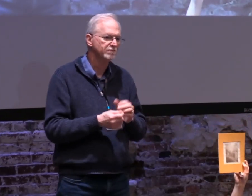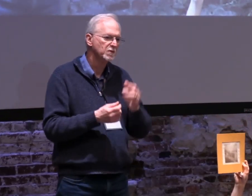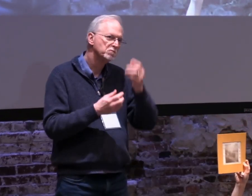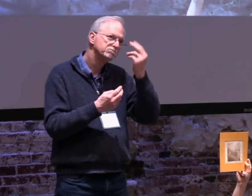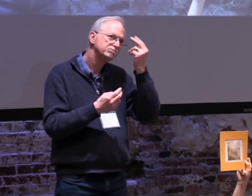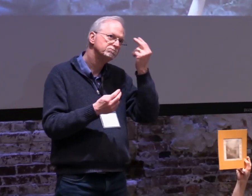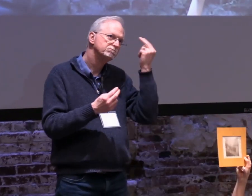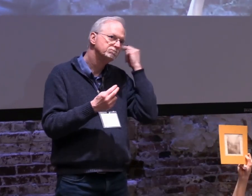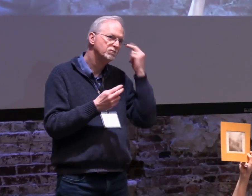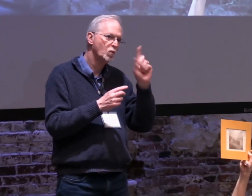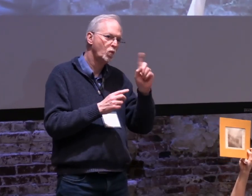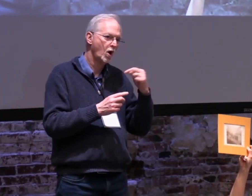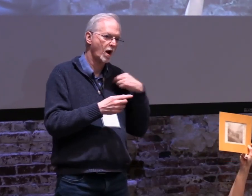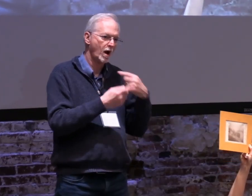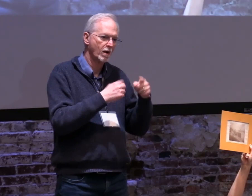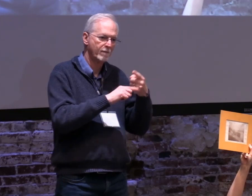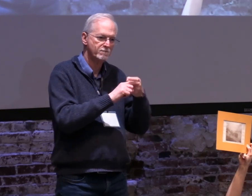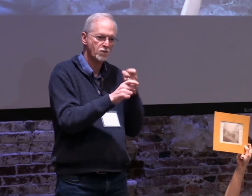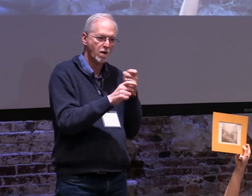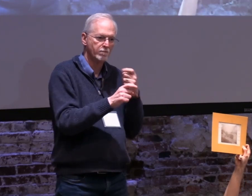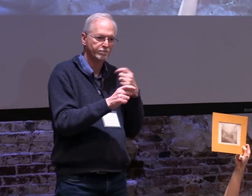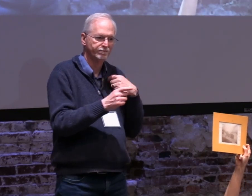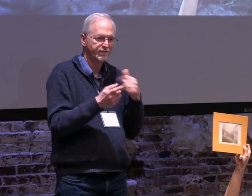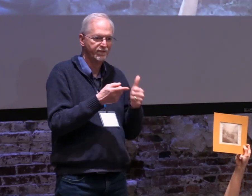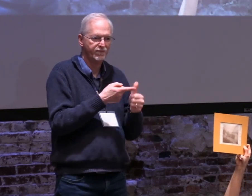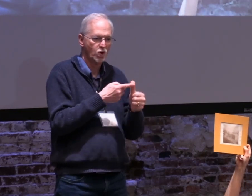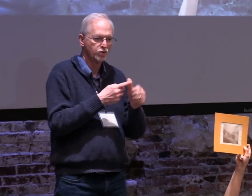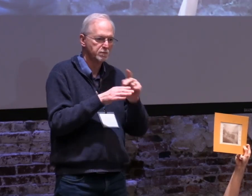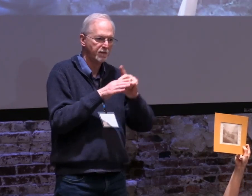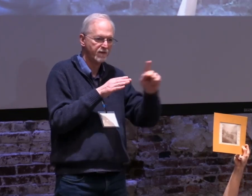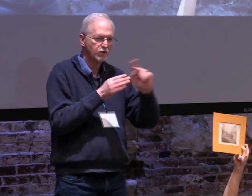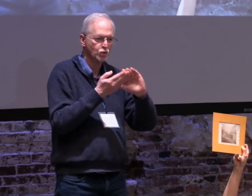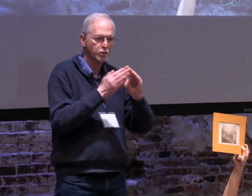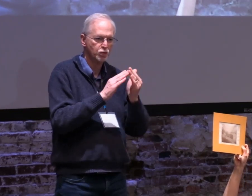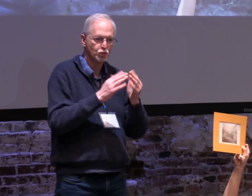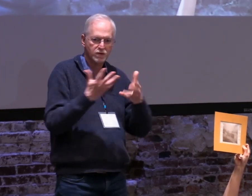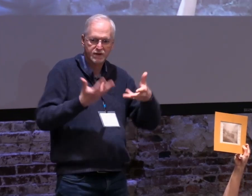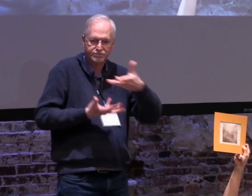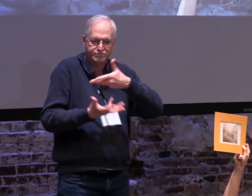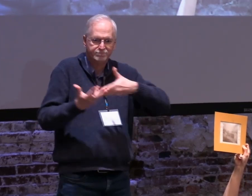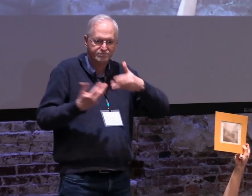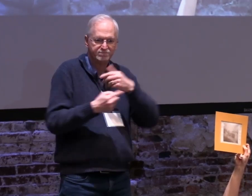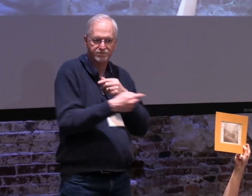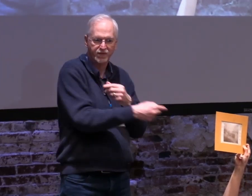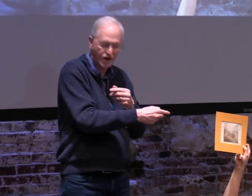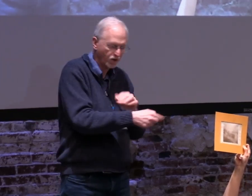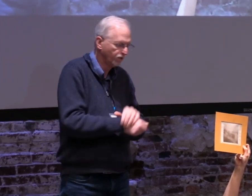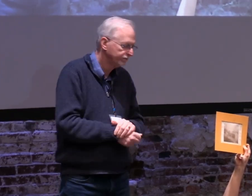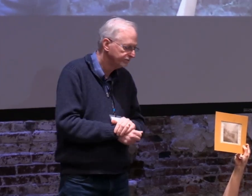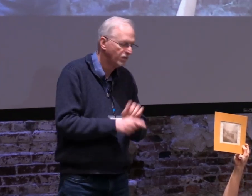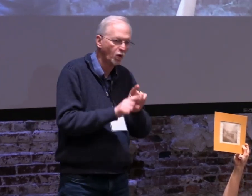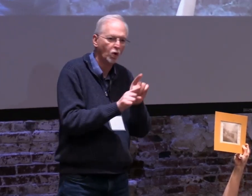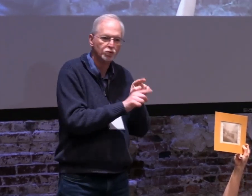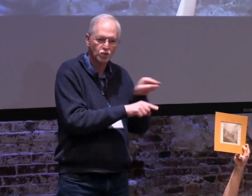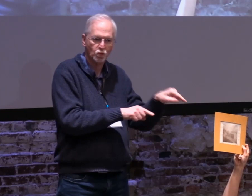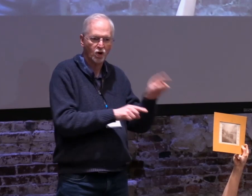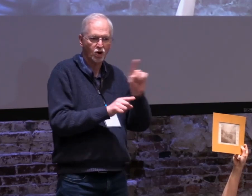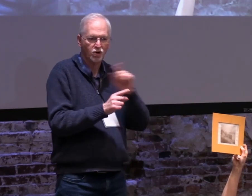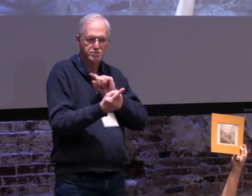This is a piece of artwork from the National Theater of the Deaf. It was the first professional community, deaf